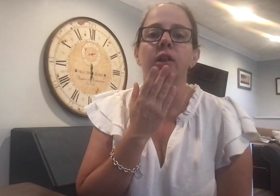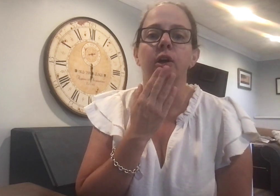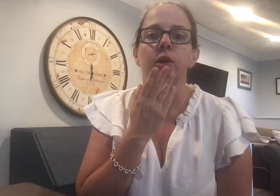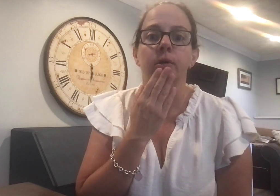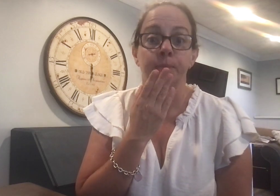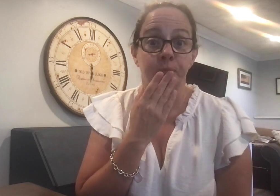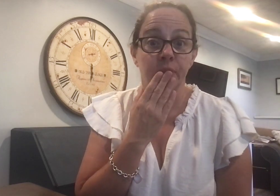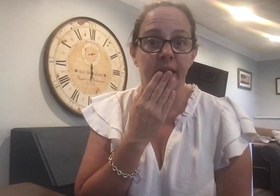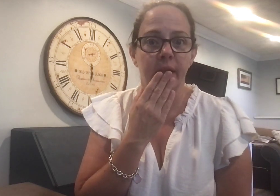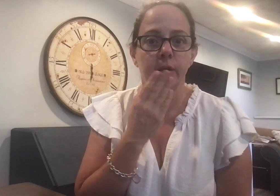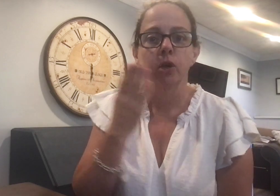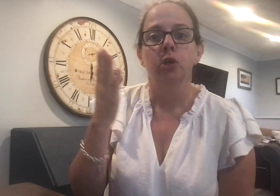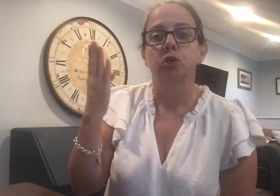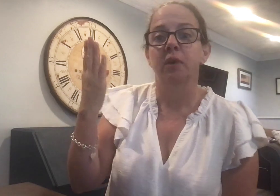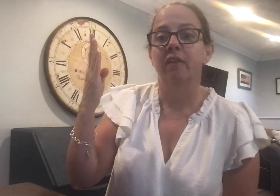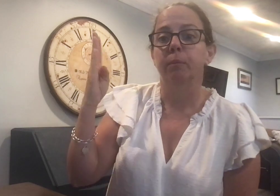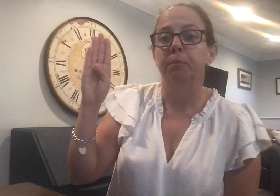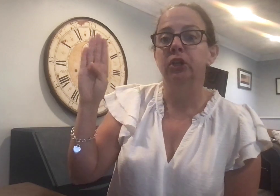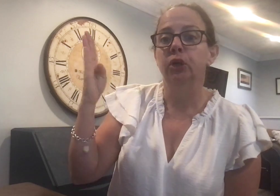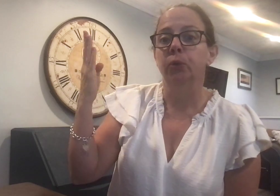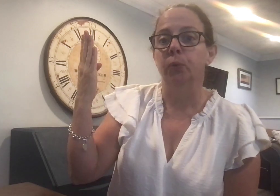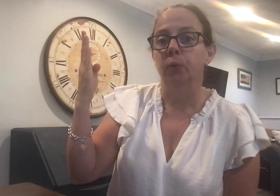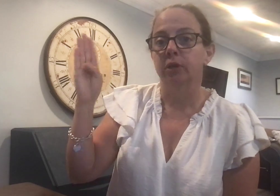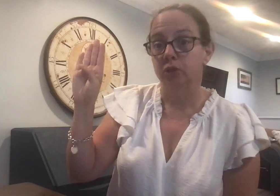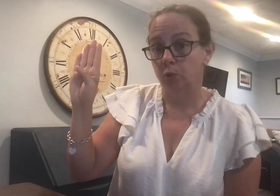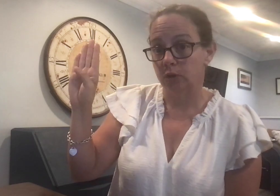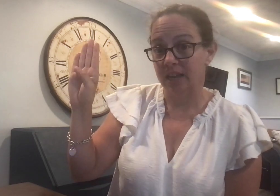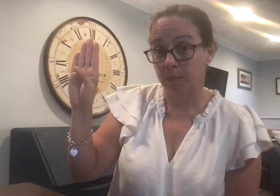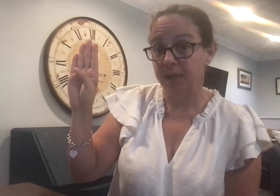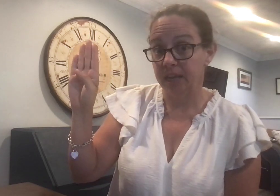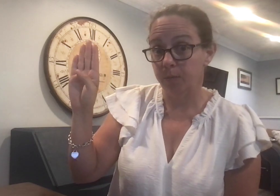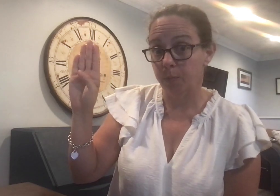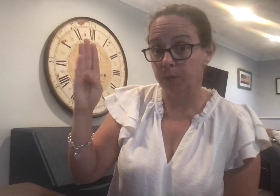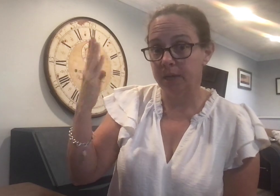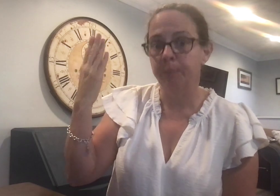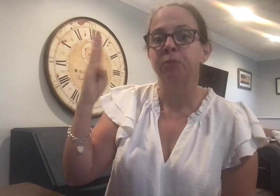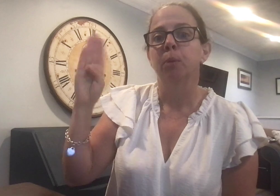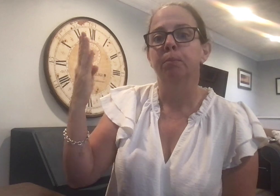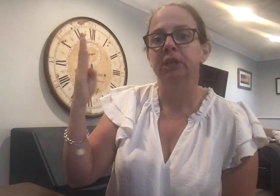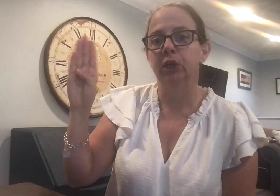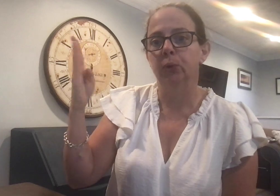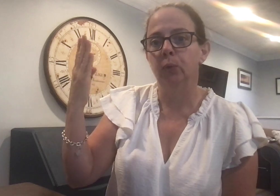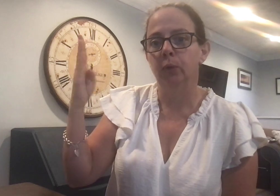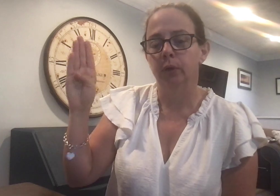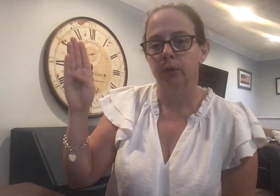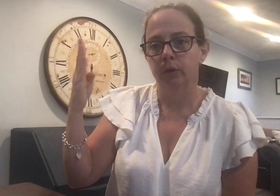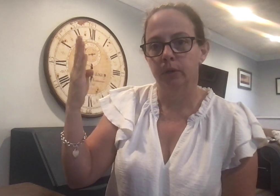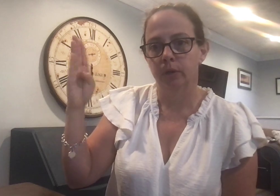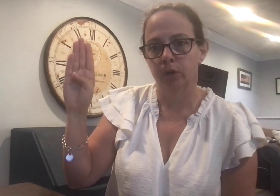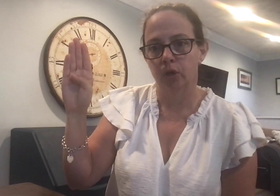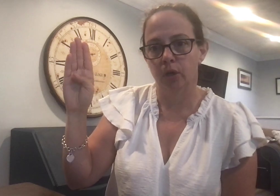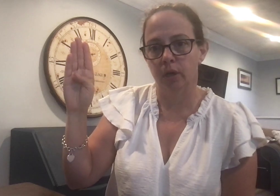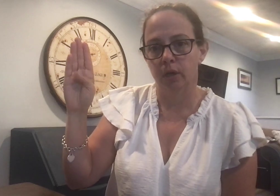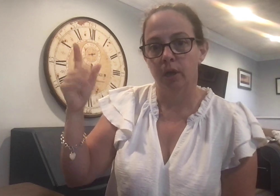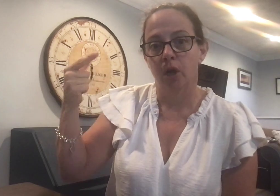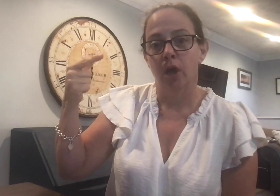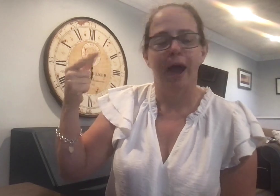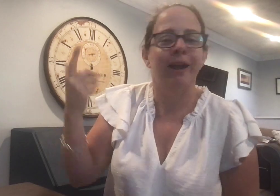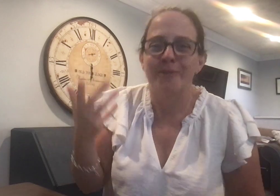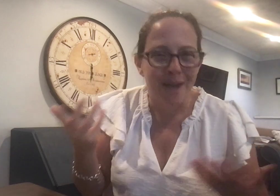color. Okay, so we have blue. So it's like the B. Remember the B? Blue. Good. I don't know why I'm